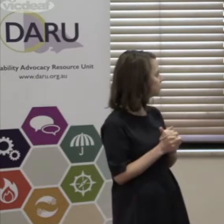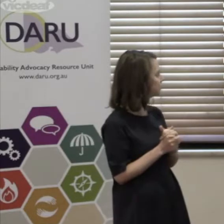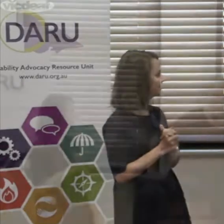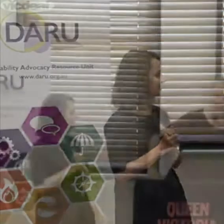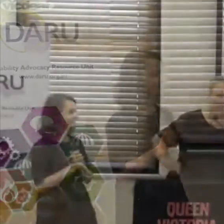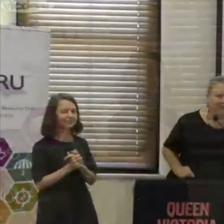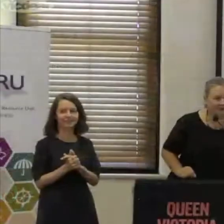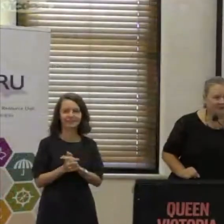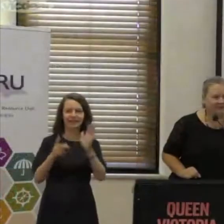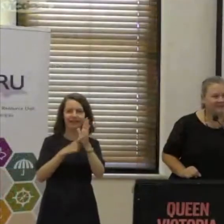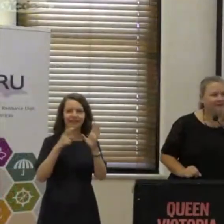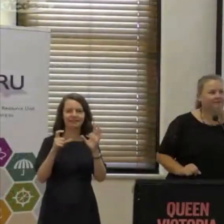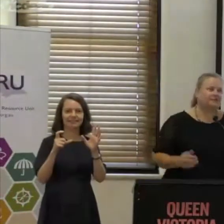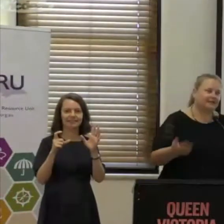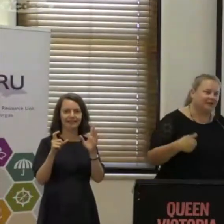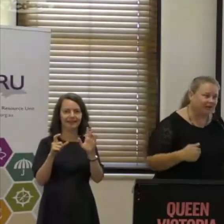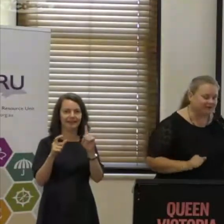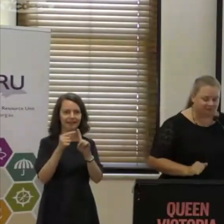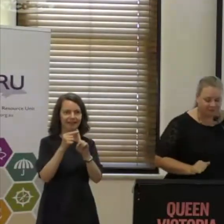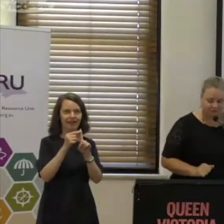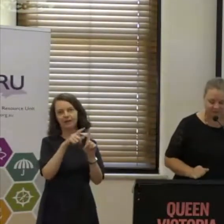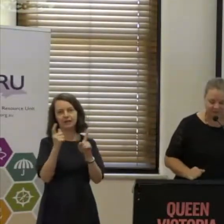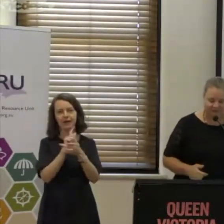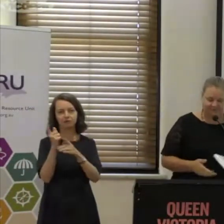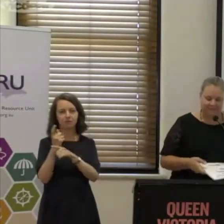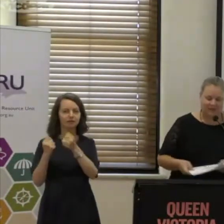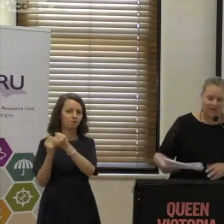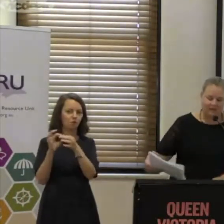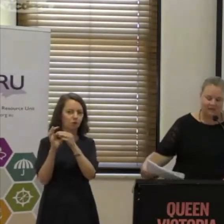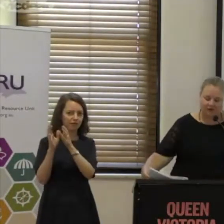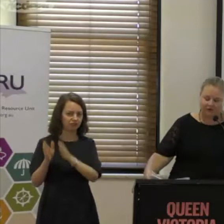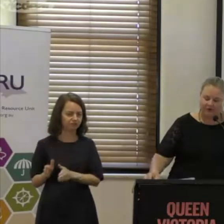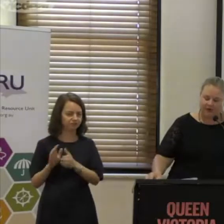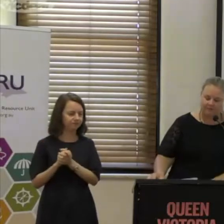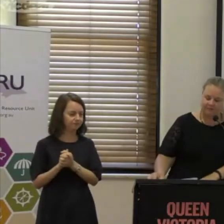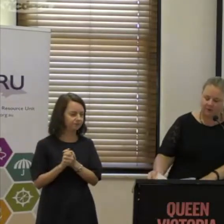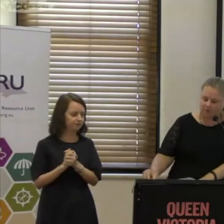my my local area coordinator slide first and go back to support coordination. So